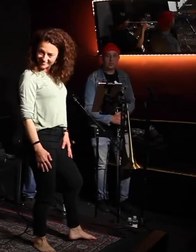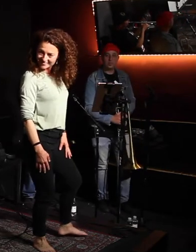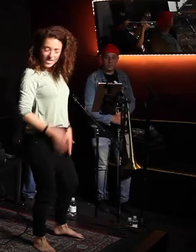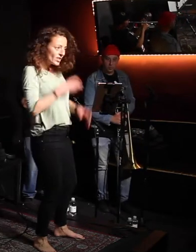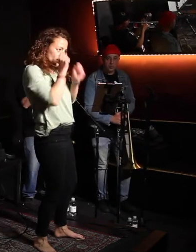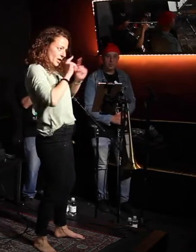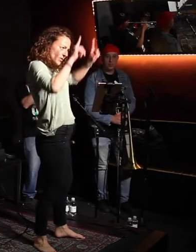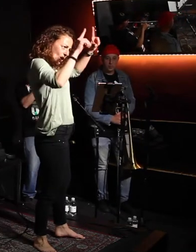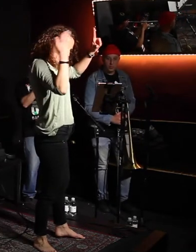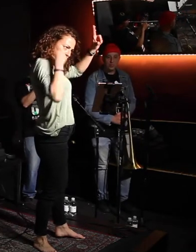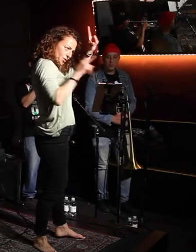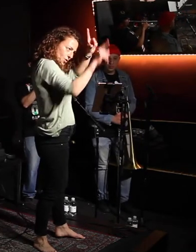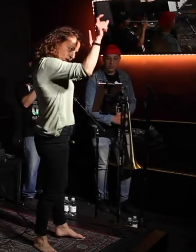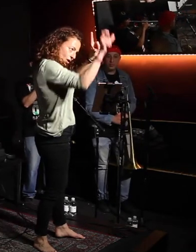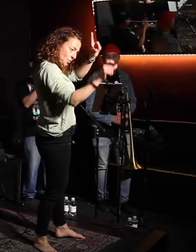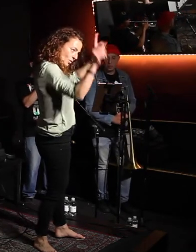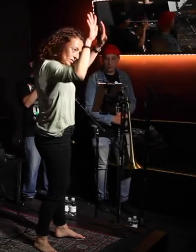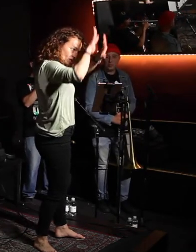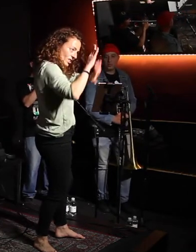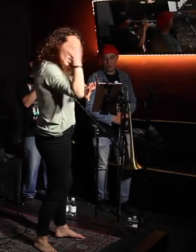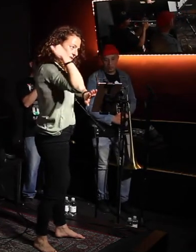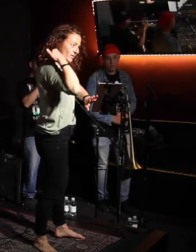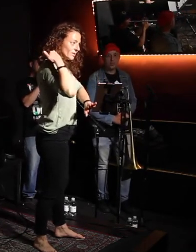I dreamed of you last night